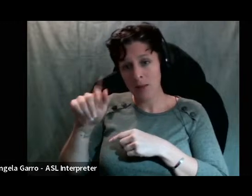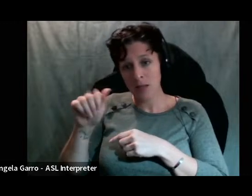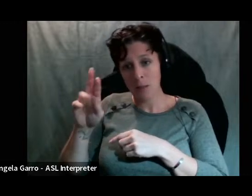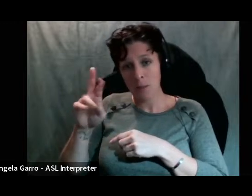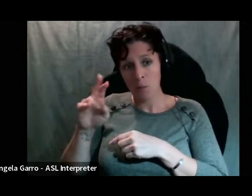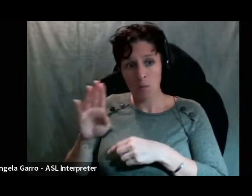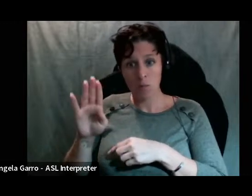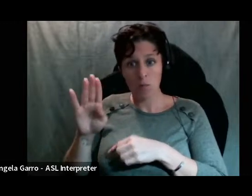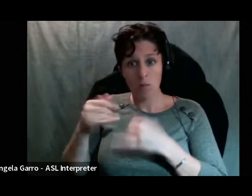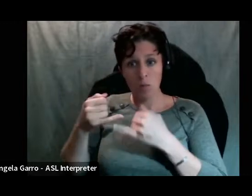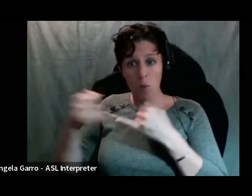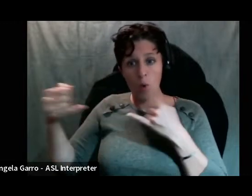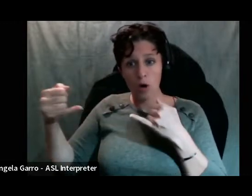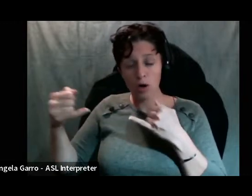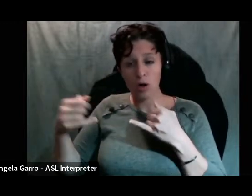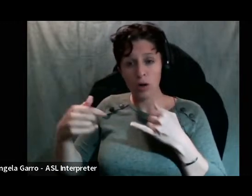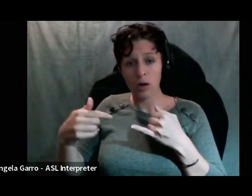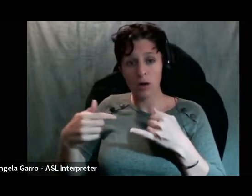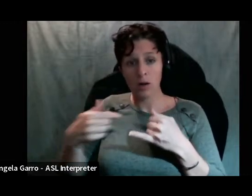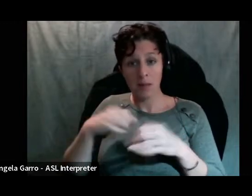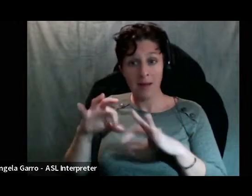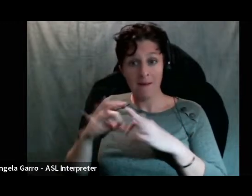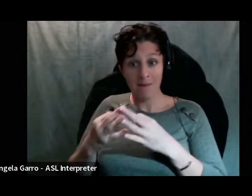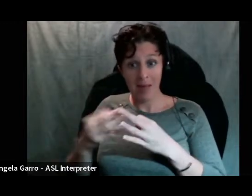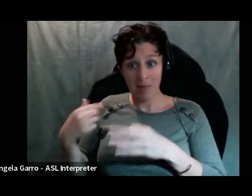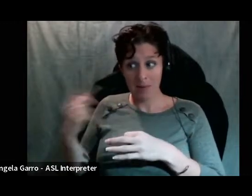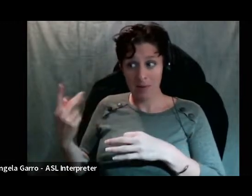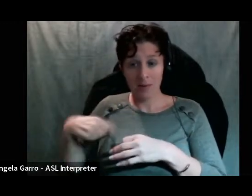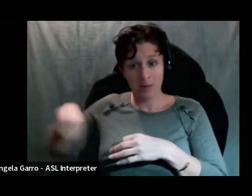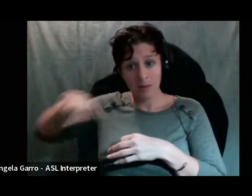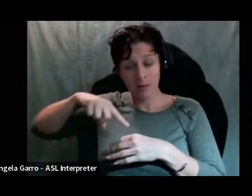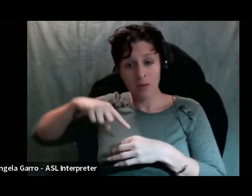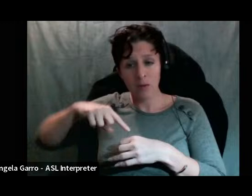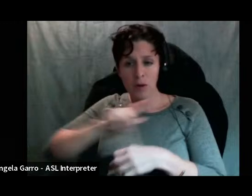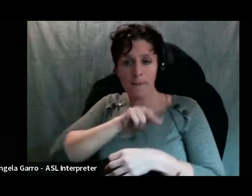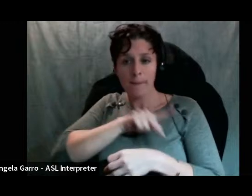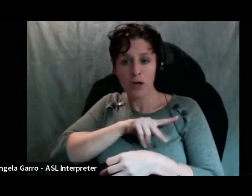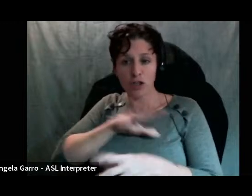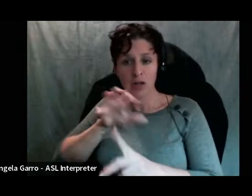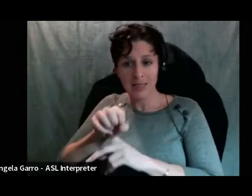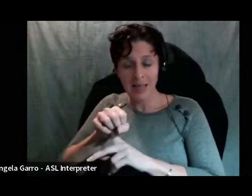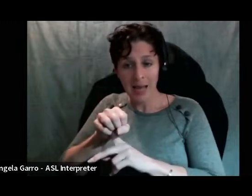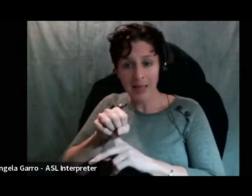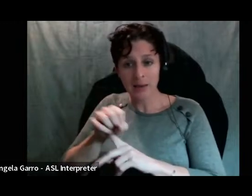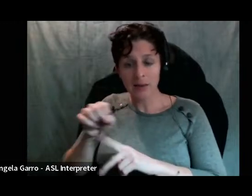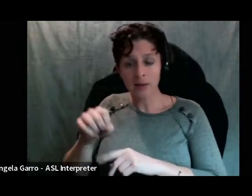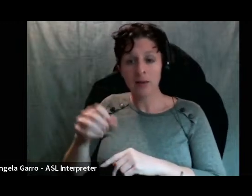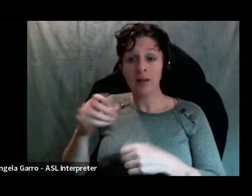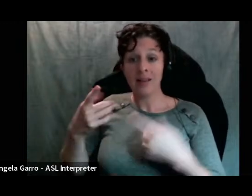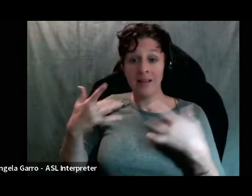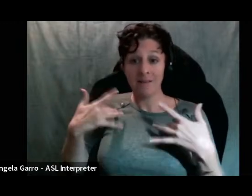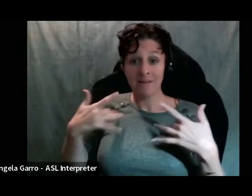I were under personal attack. The events of October 7th,